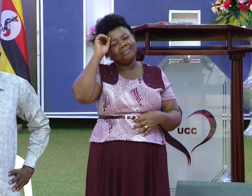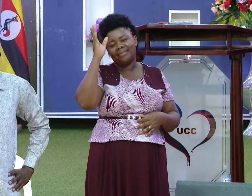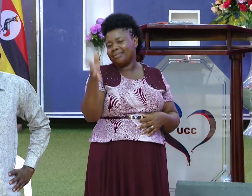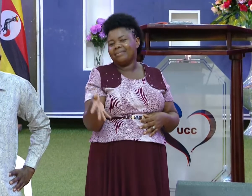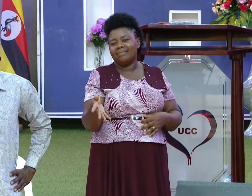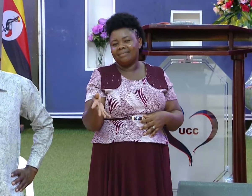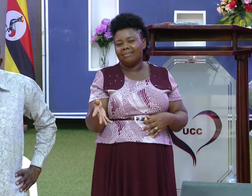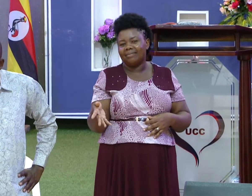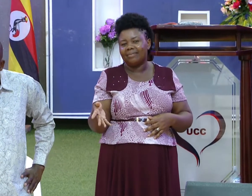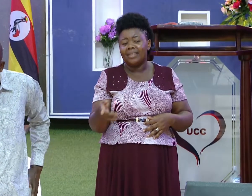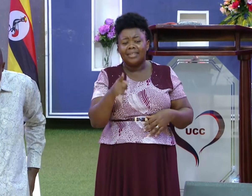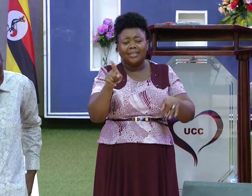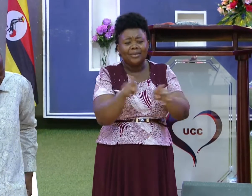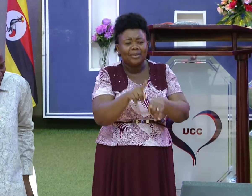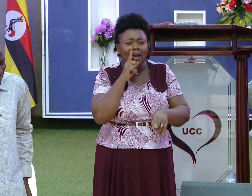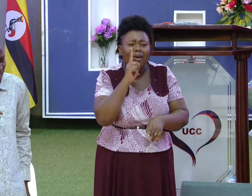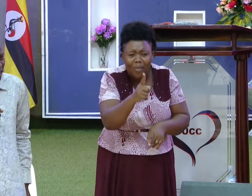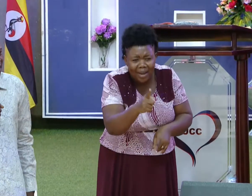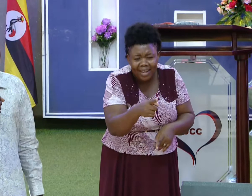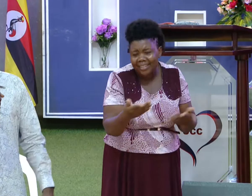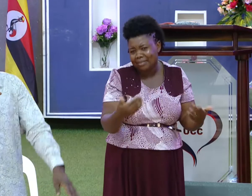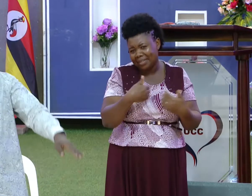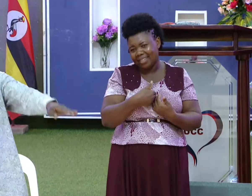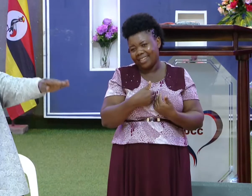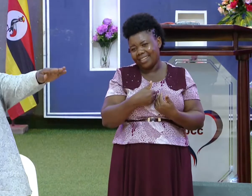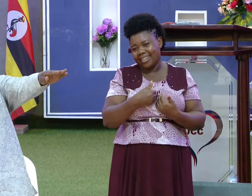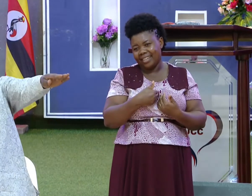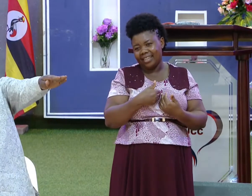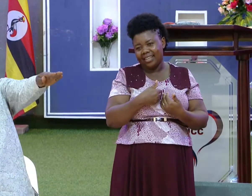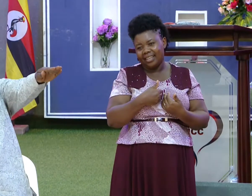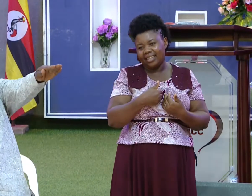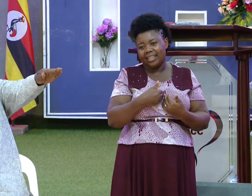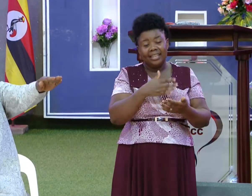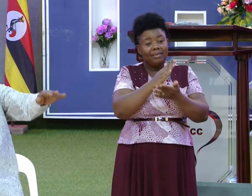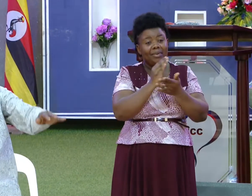said, you even command